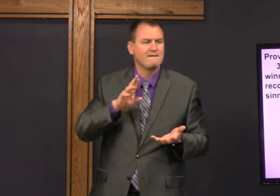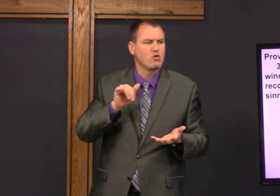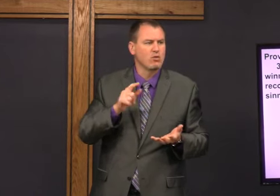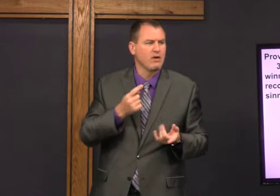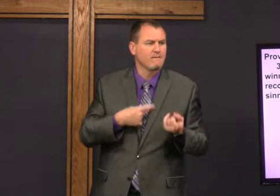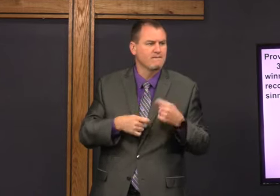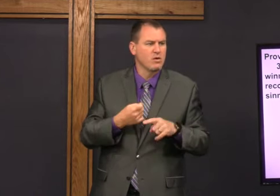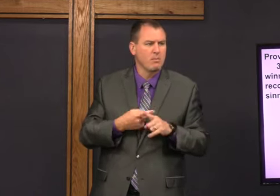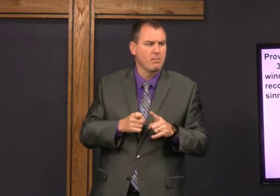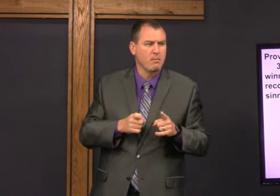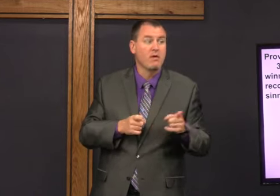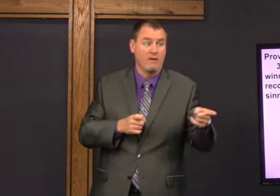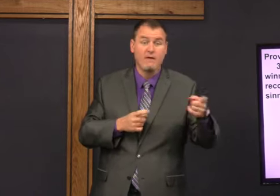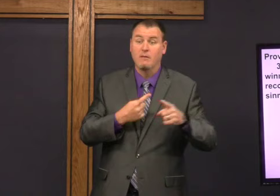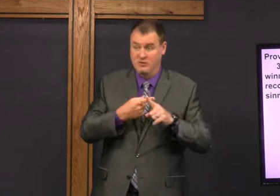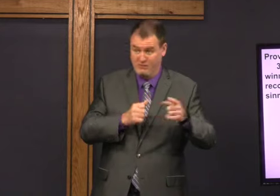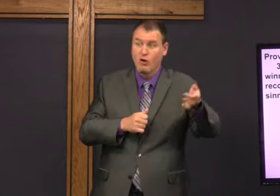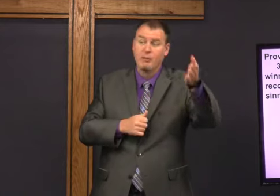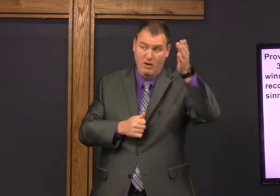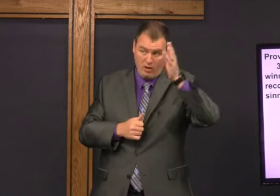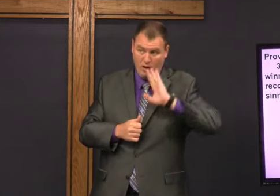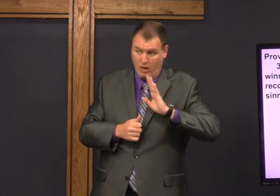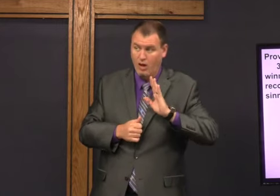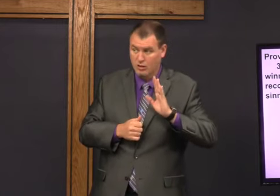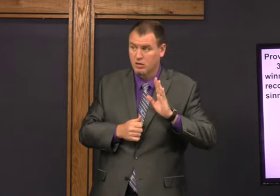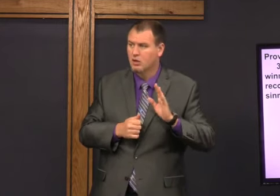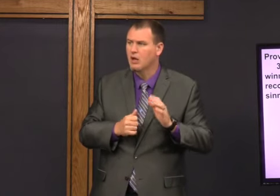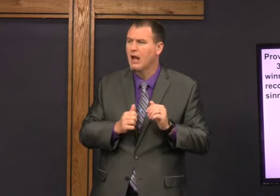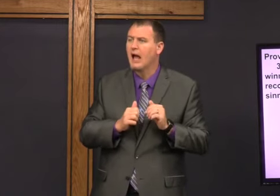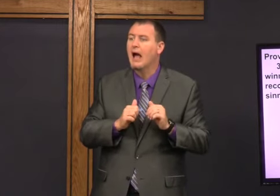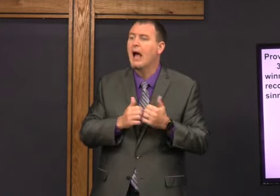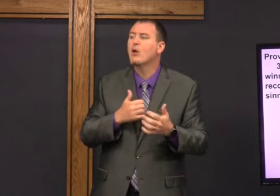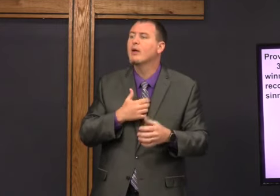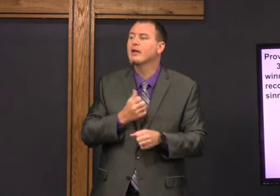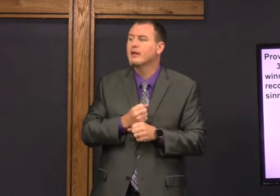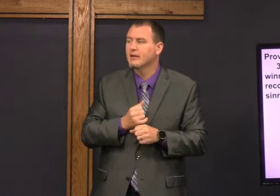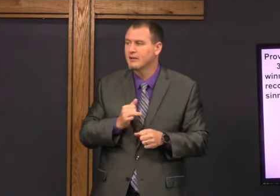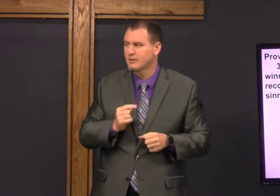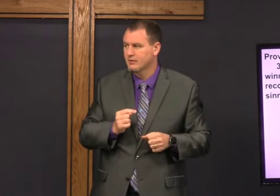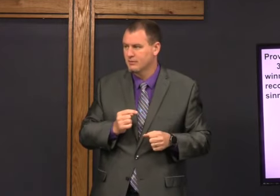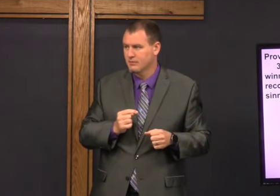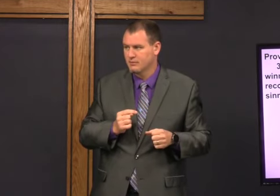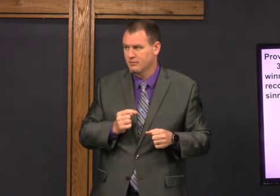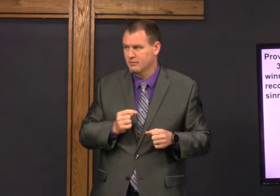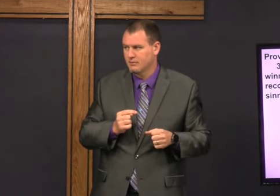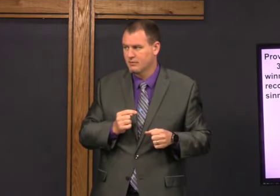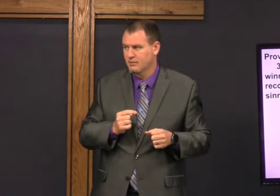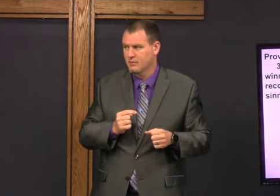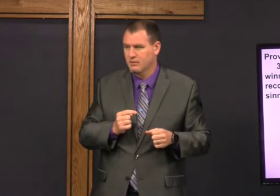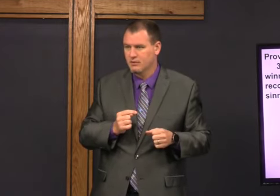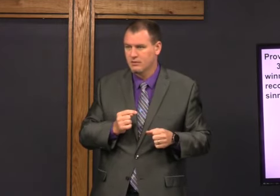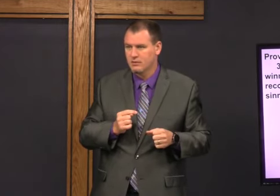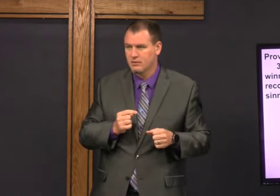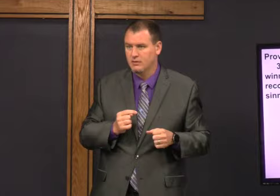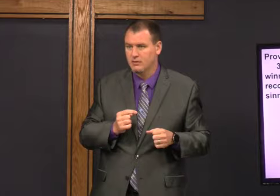from? Where is my fruit coming from? From God. How do I get it?